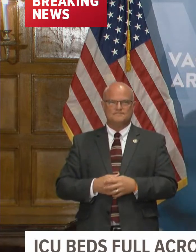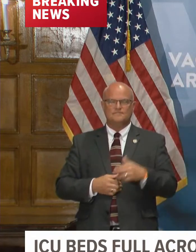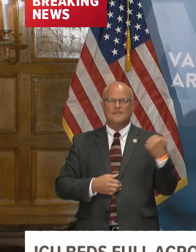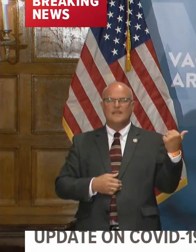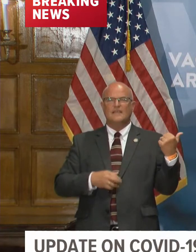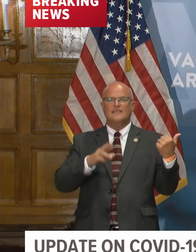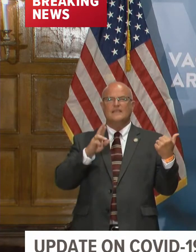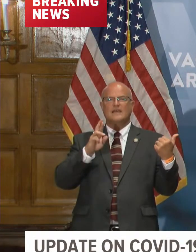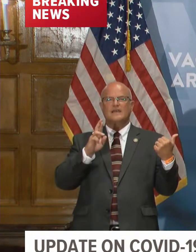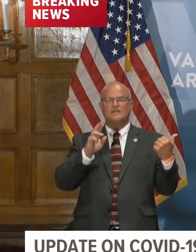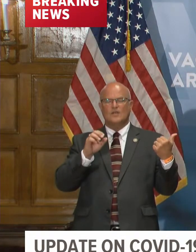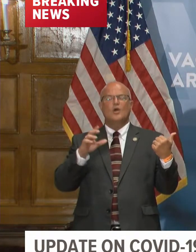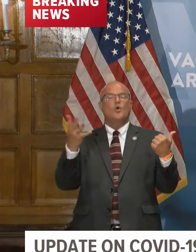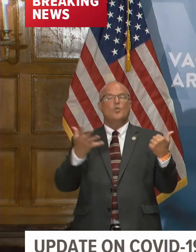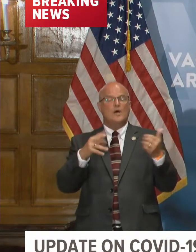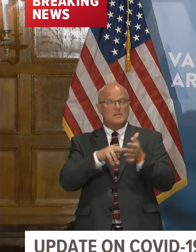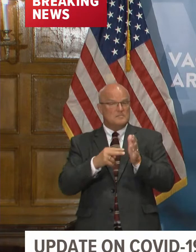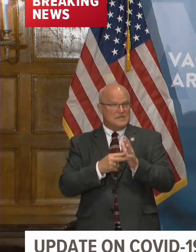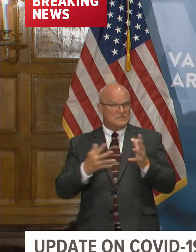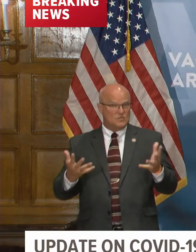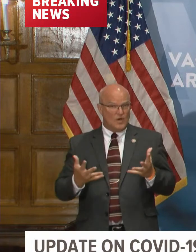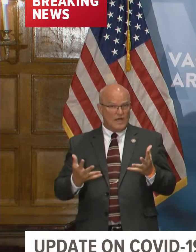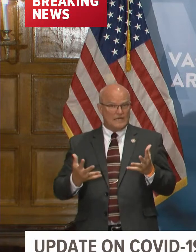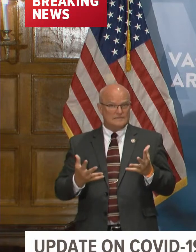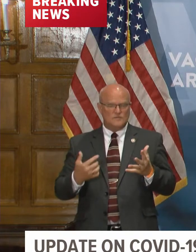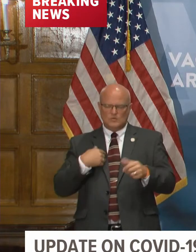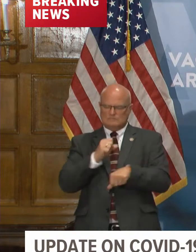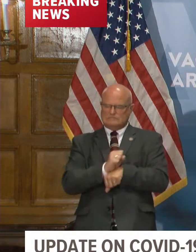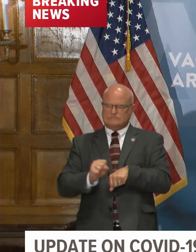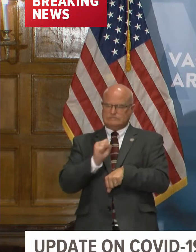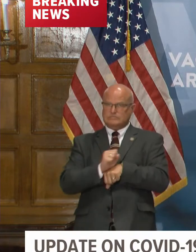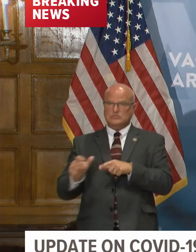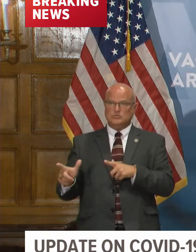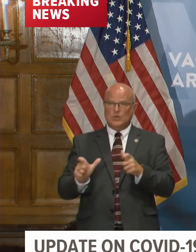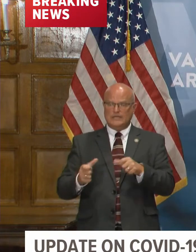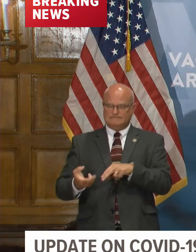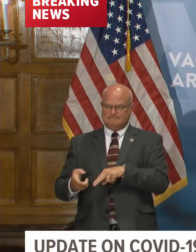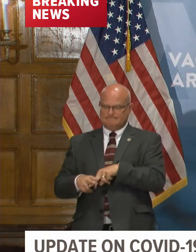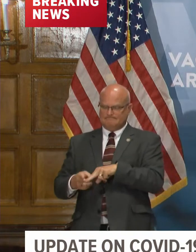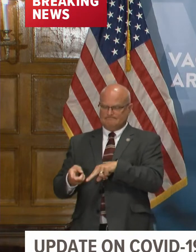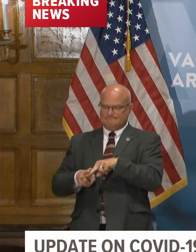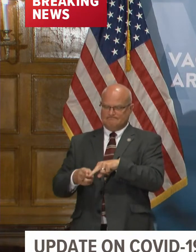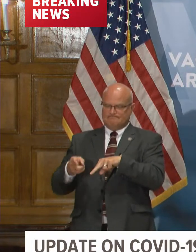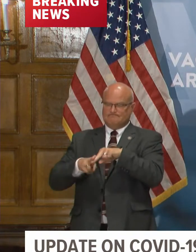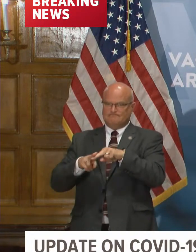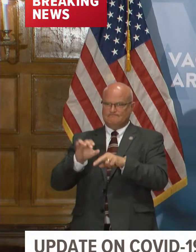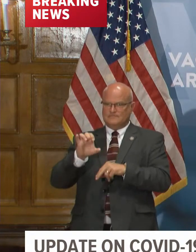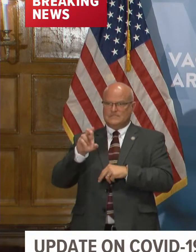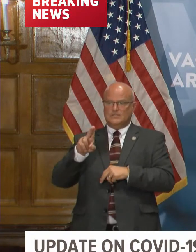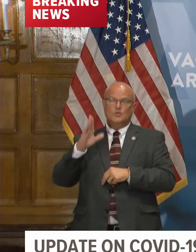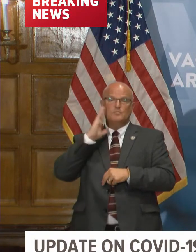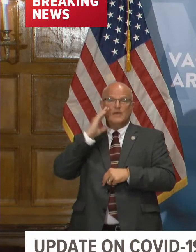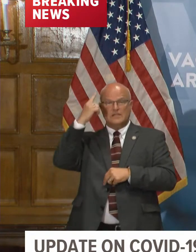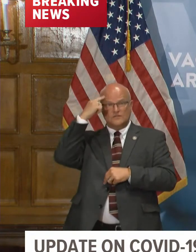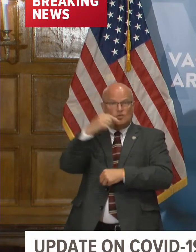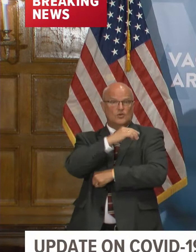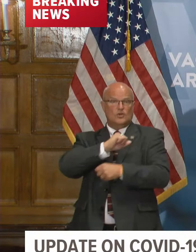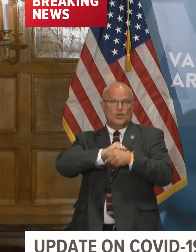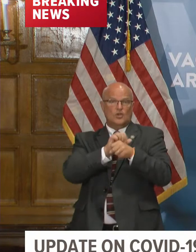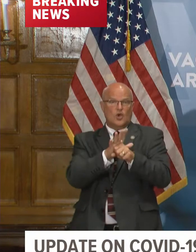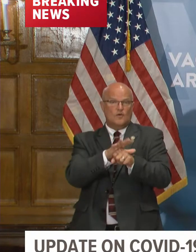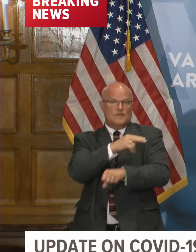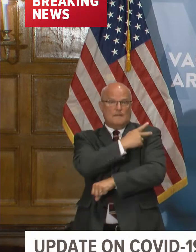Thank you, Ray. And what this means is, one, we're working very quickly to increase the number of ICU beds for COVID